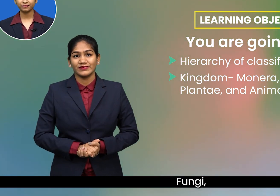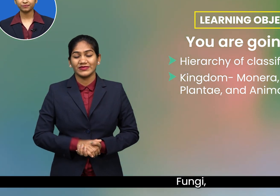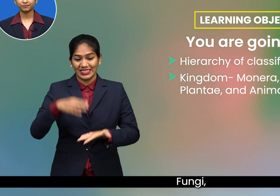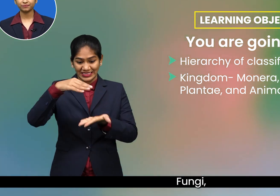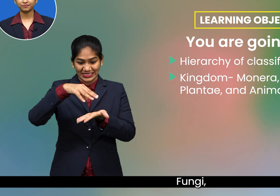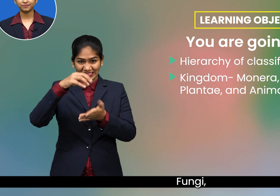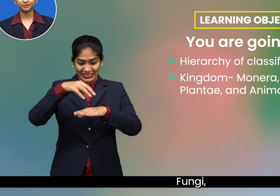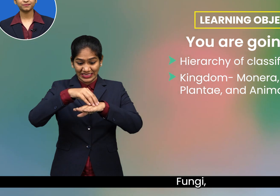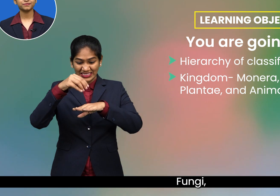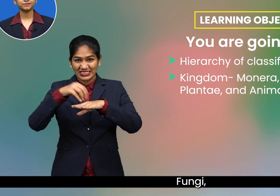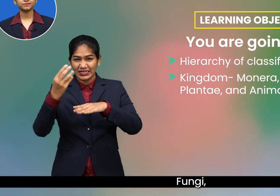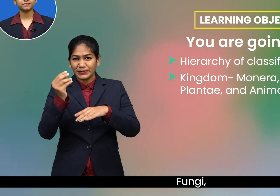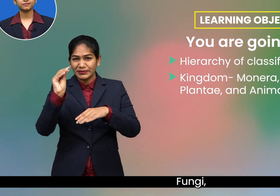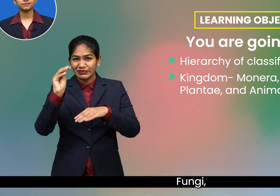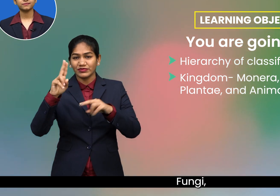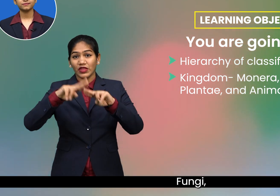fungi,